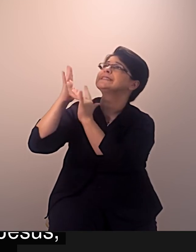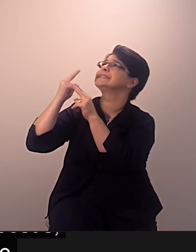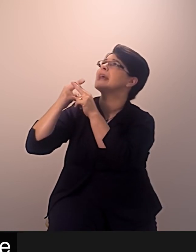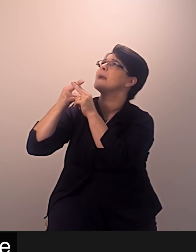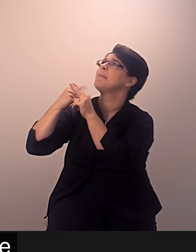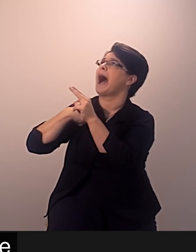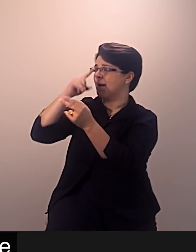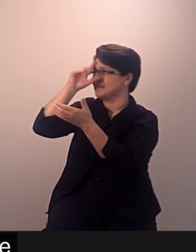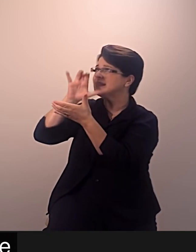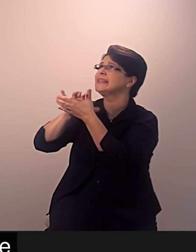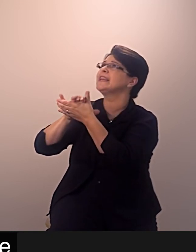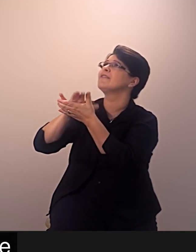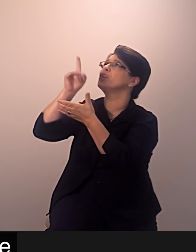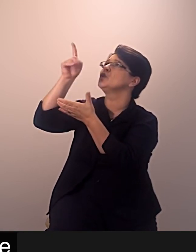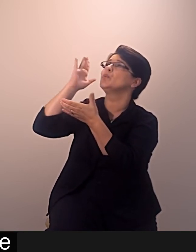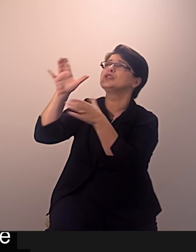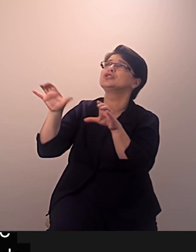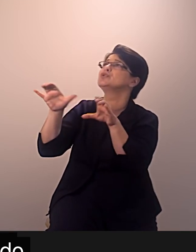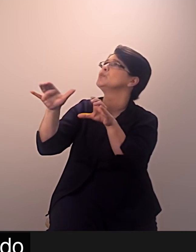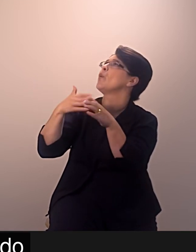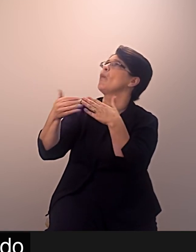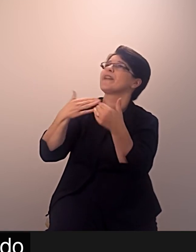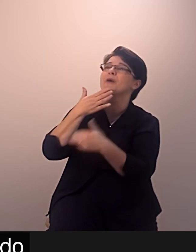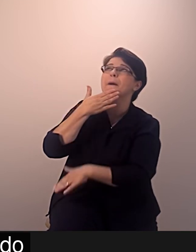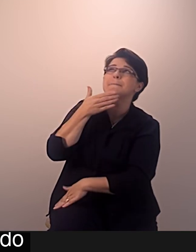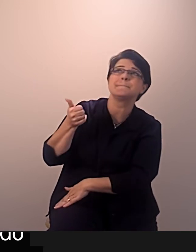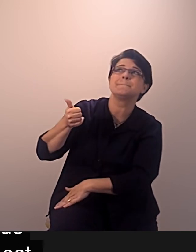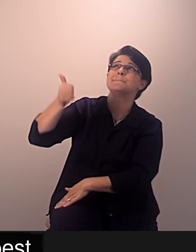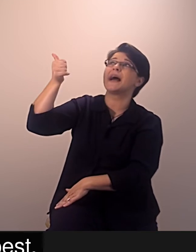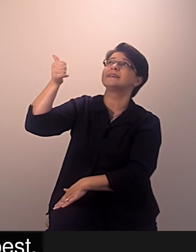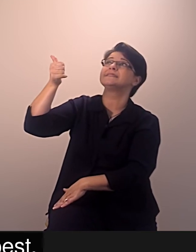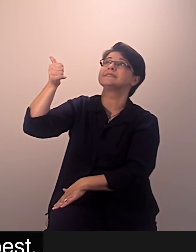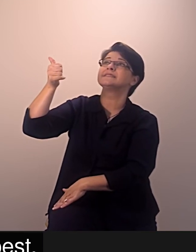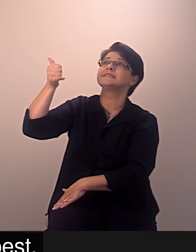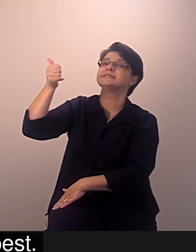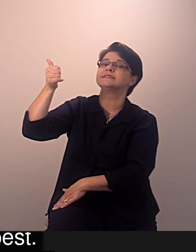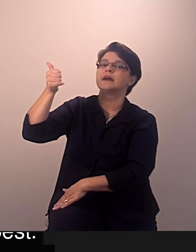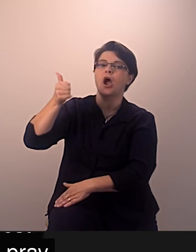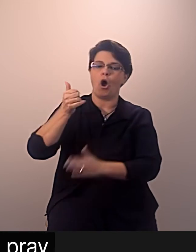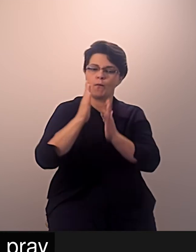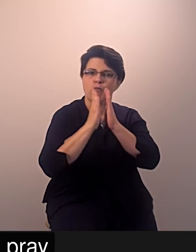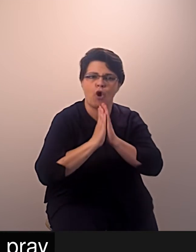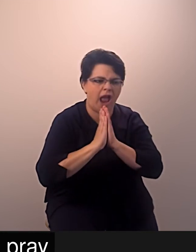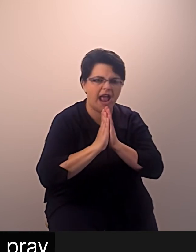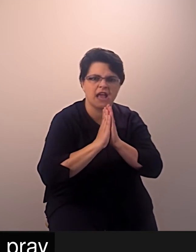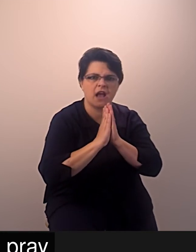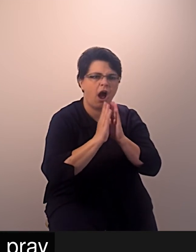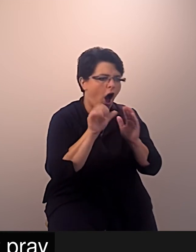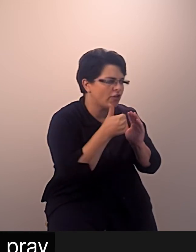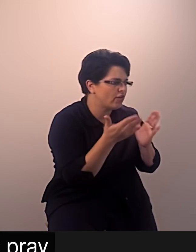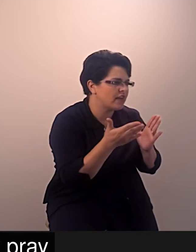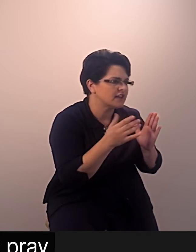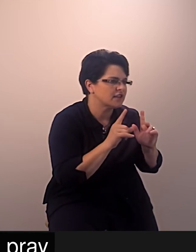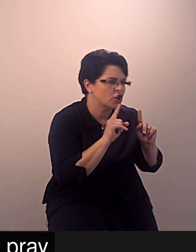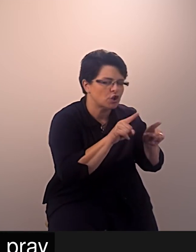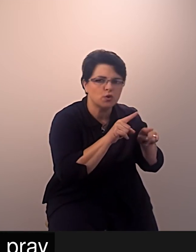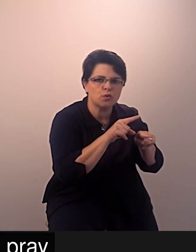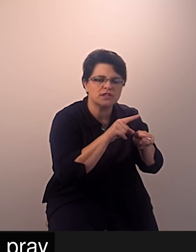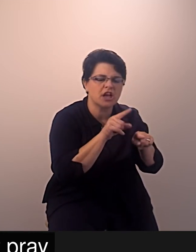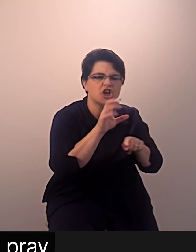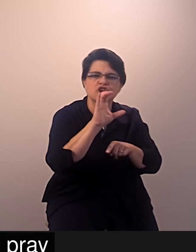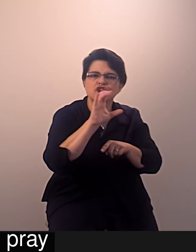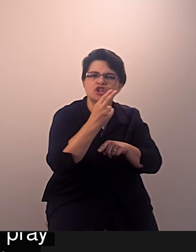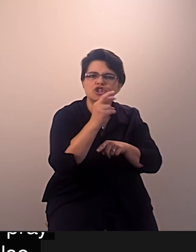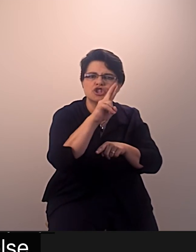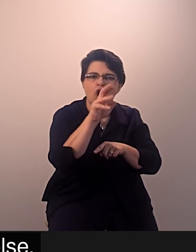He will do whatever is best. They must not pray to anything else or look to charms or